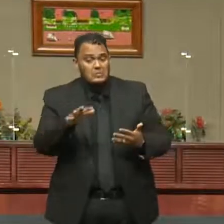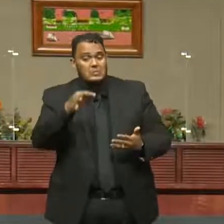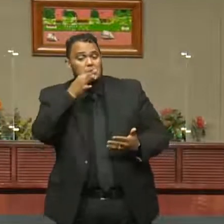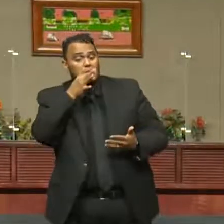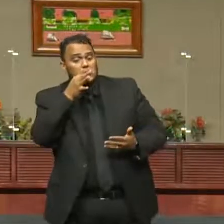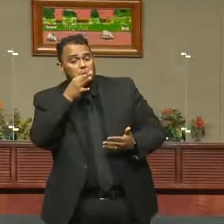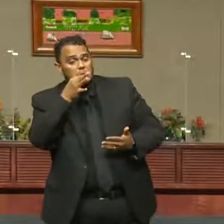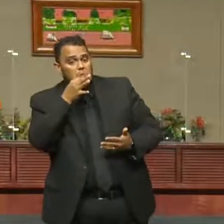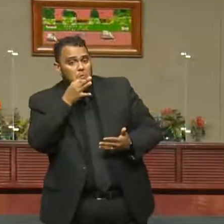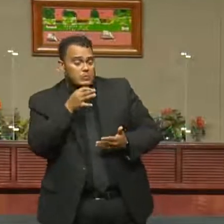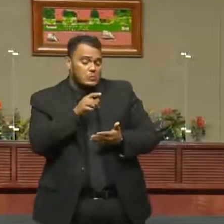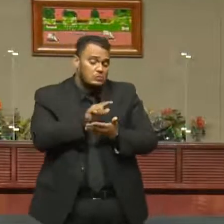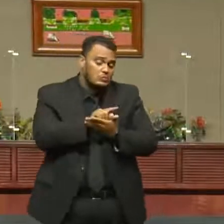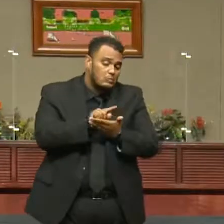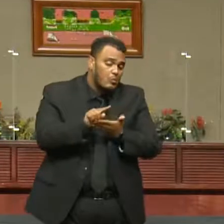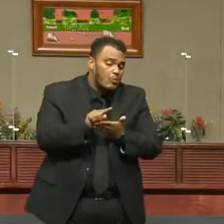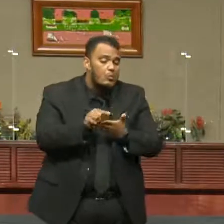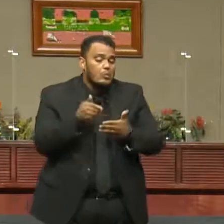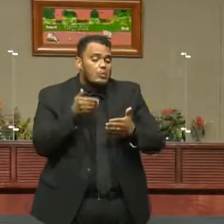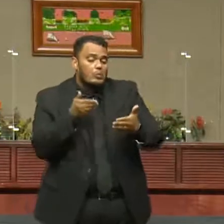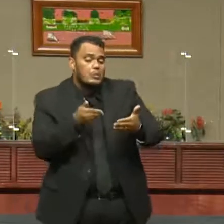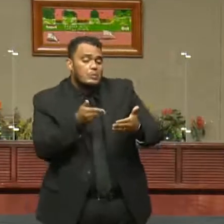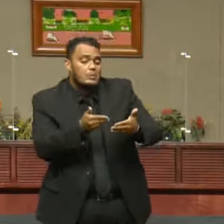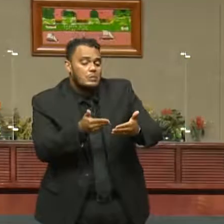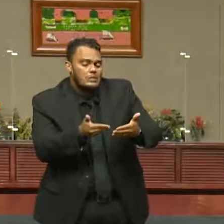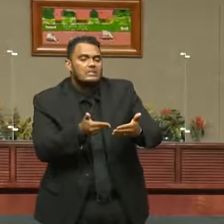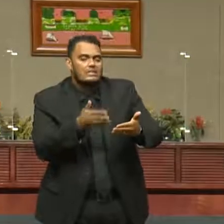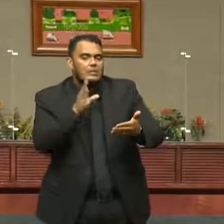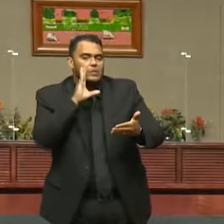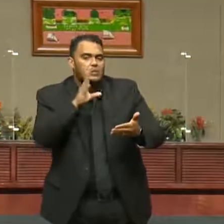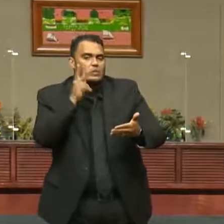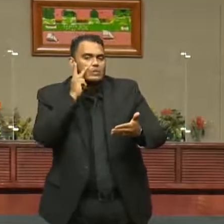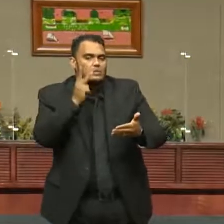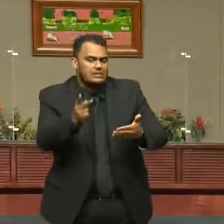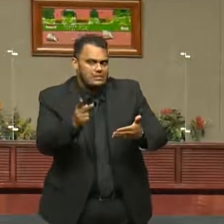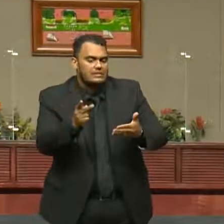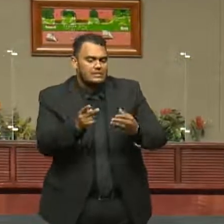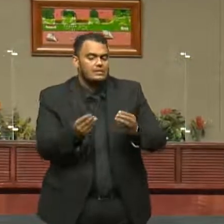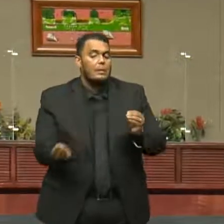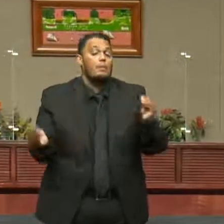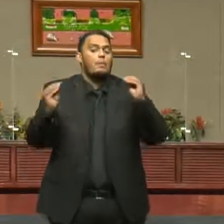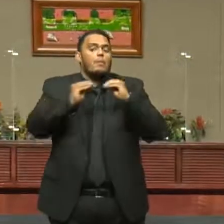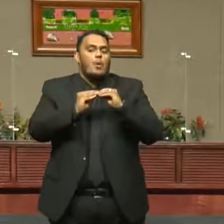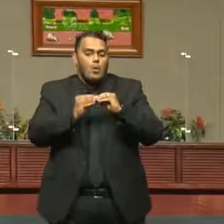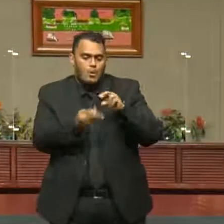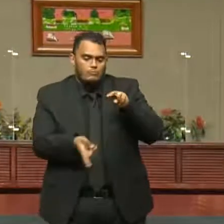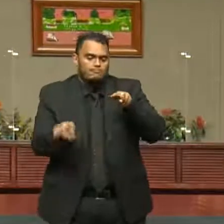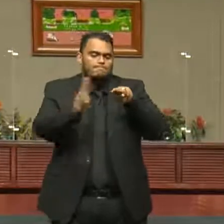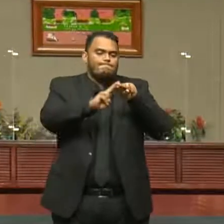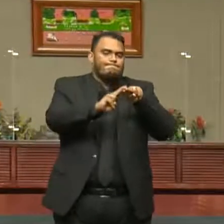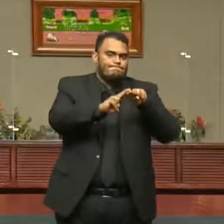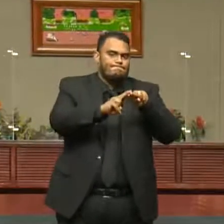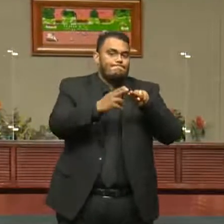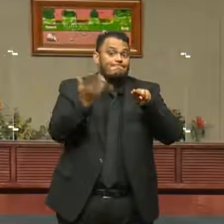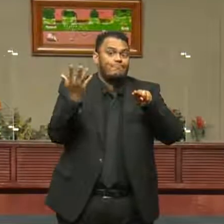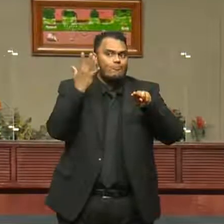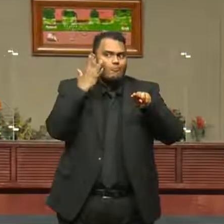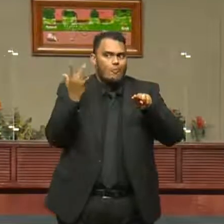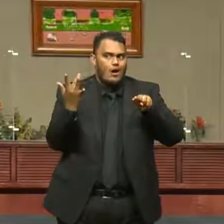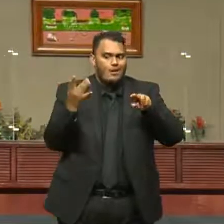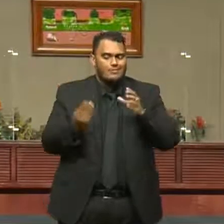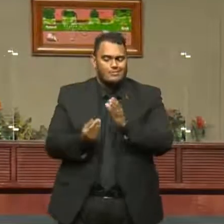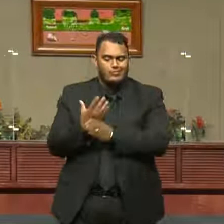significant numbers of new cases that may be related to the spring break types of